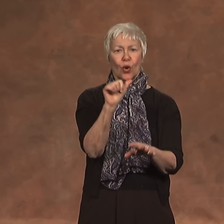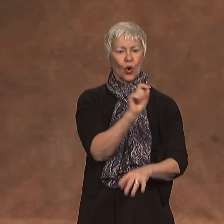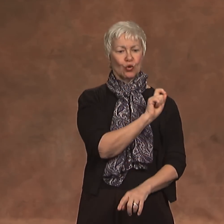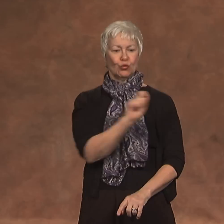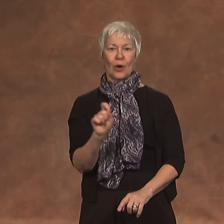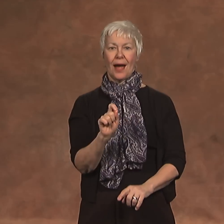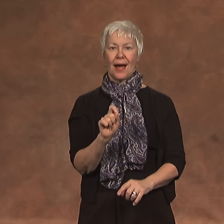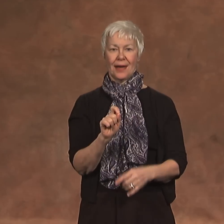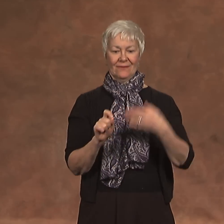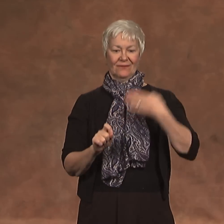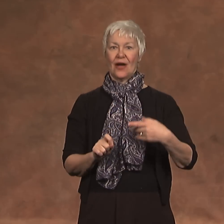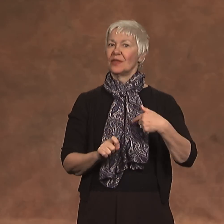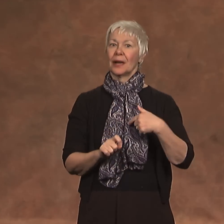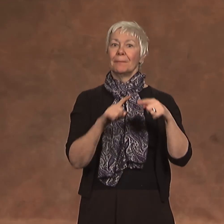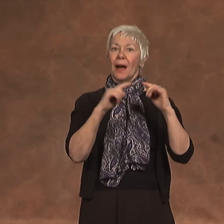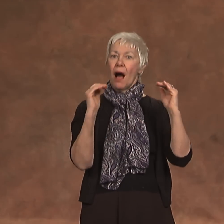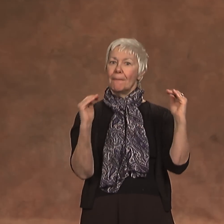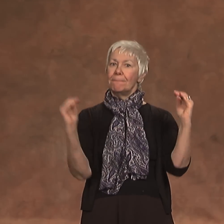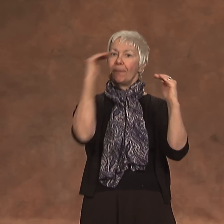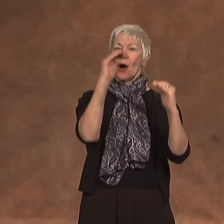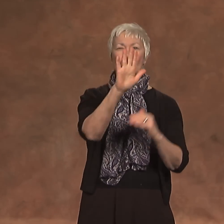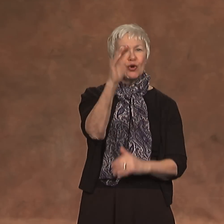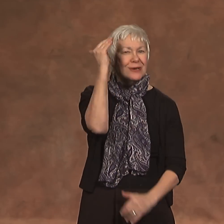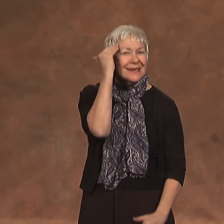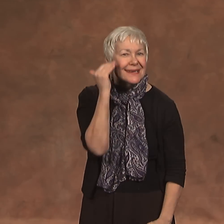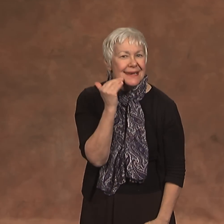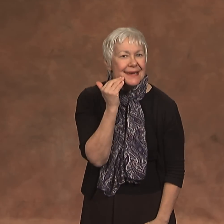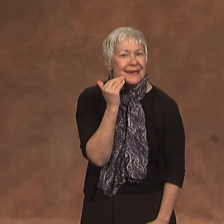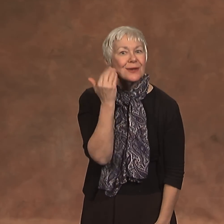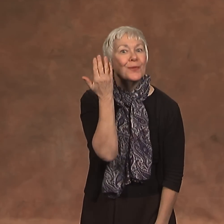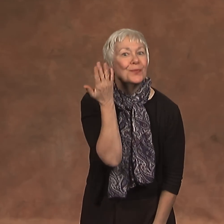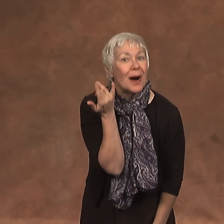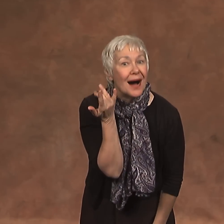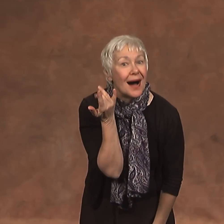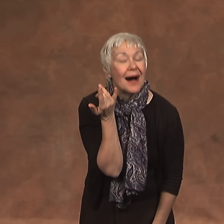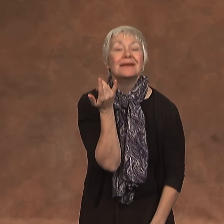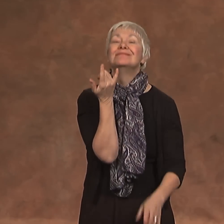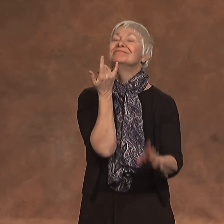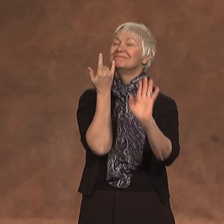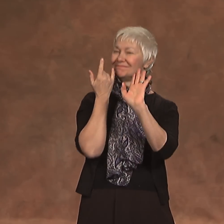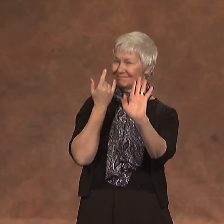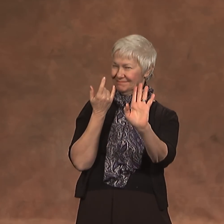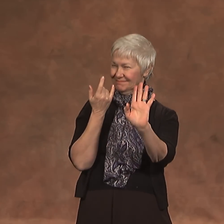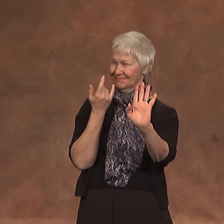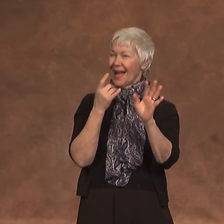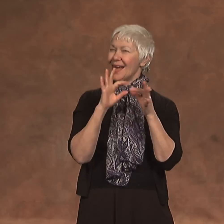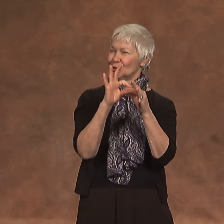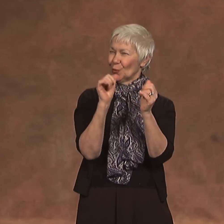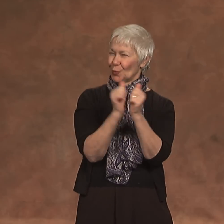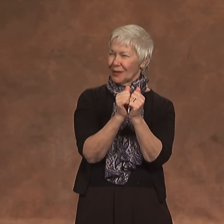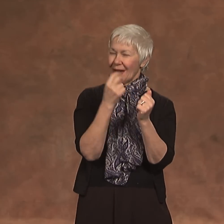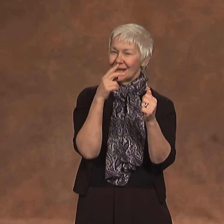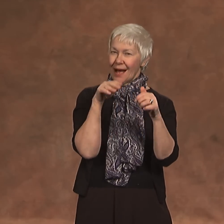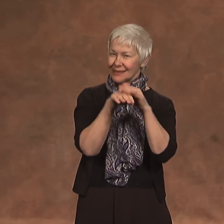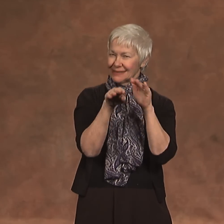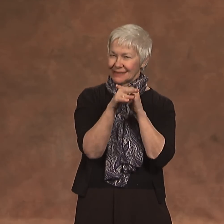in which she is writing. She's actually writing the equation above her head, and that's actually so that the students can access the